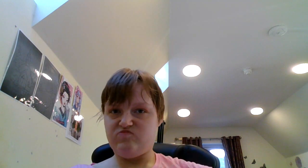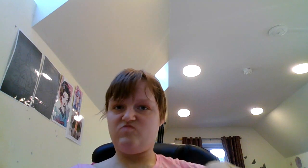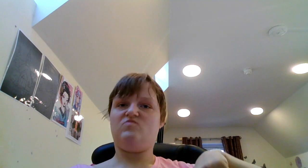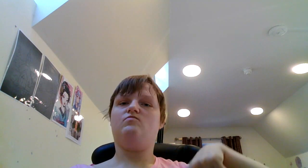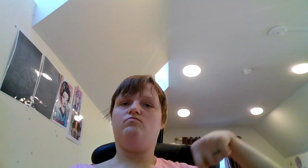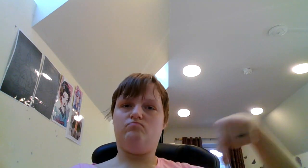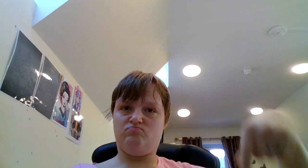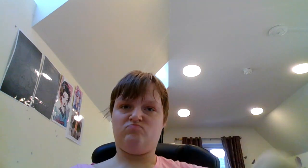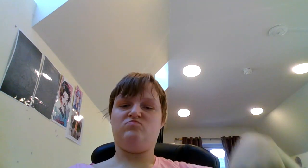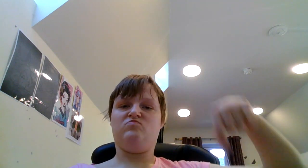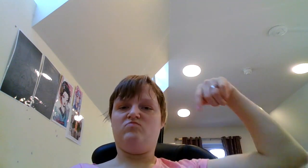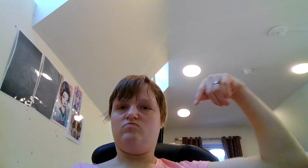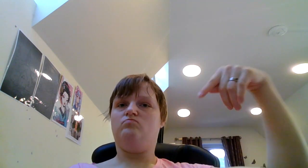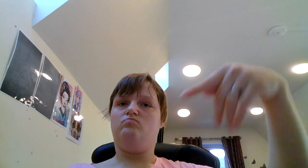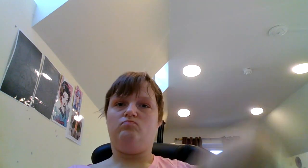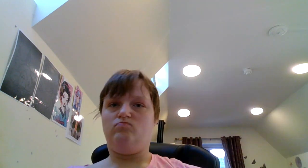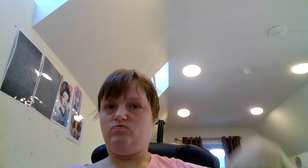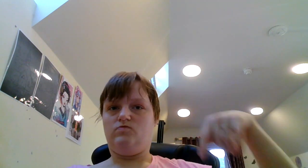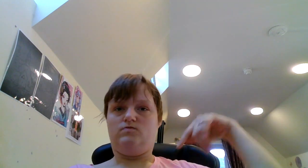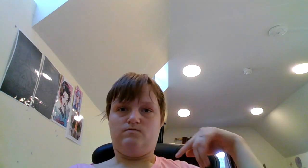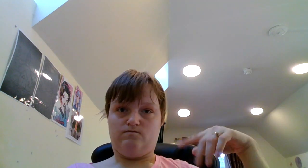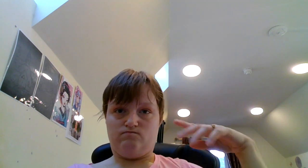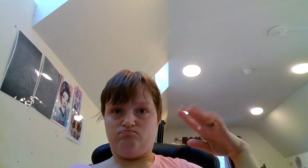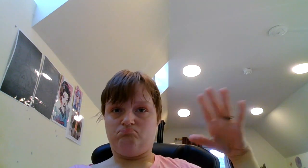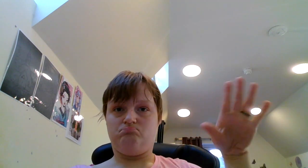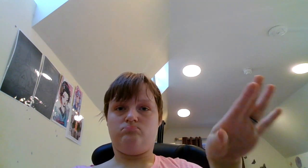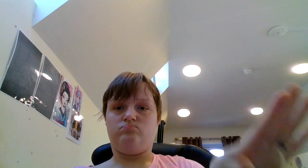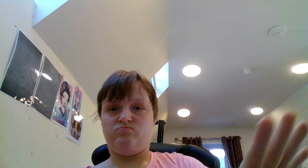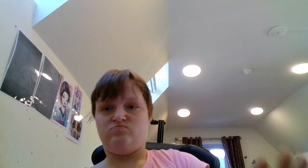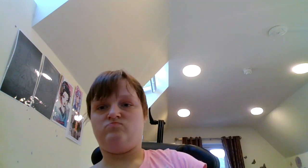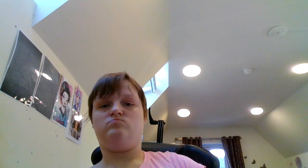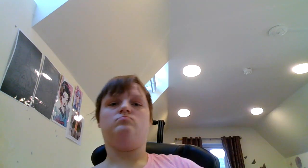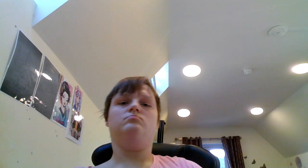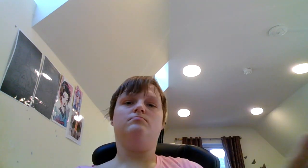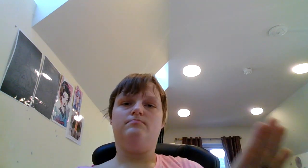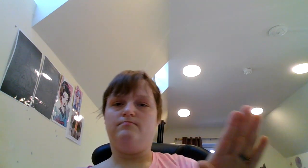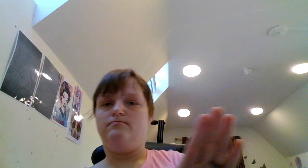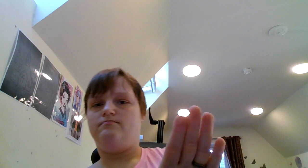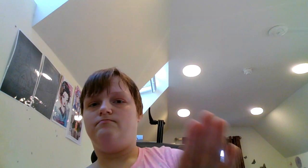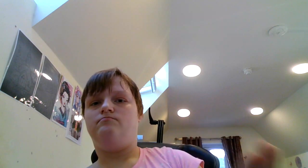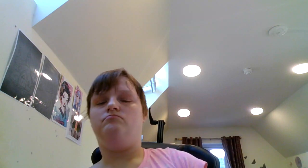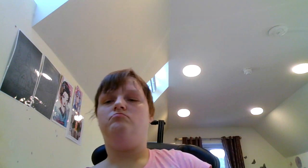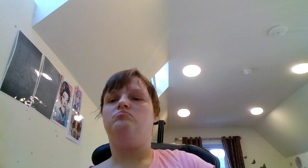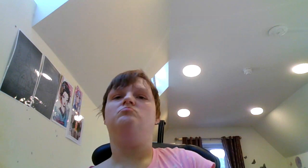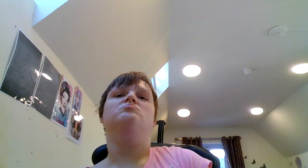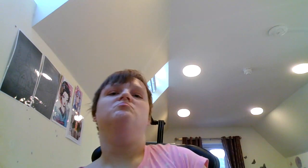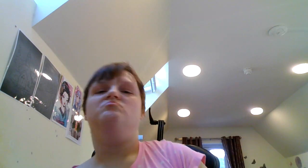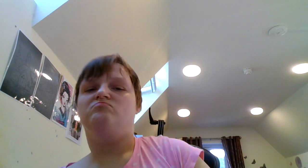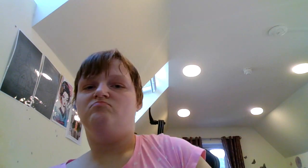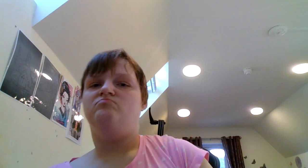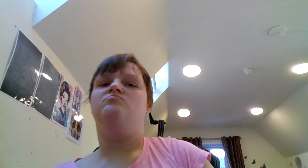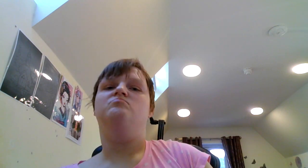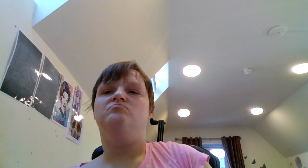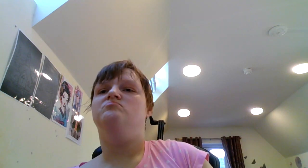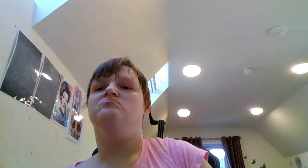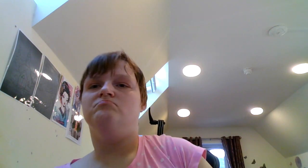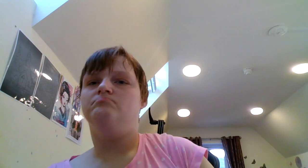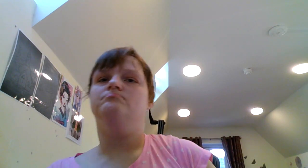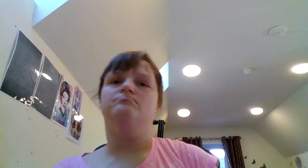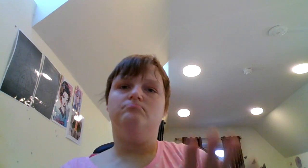in it. So, always consult your doctor about your diabetes management plan and stay